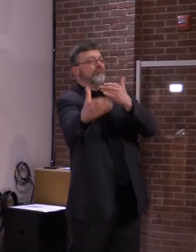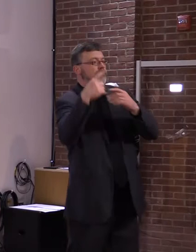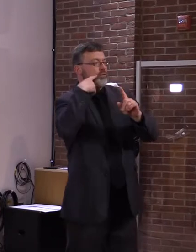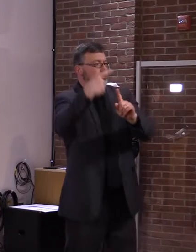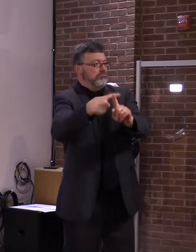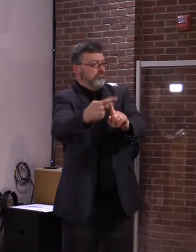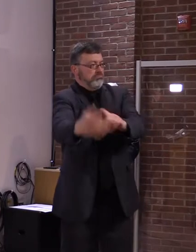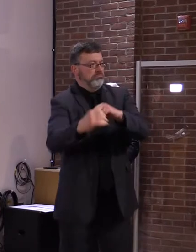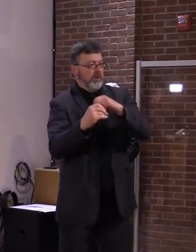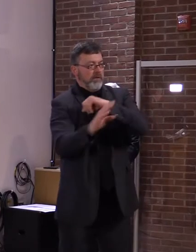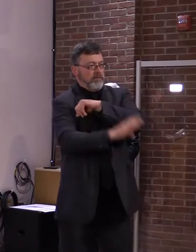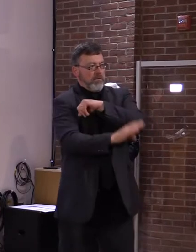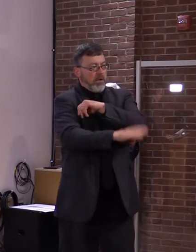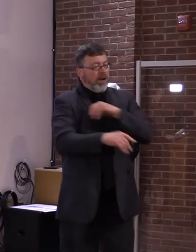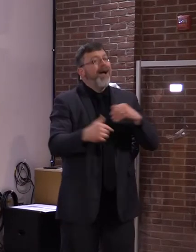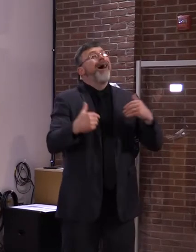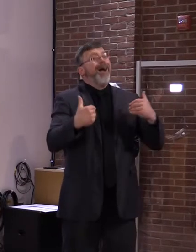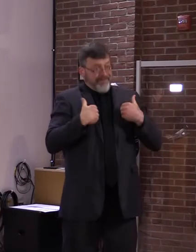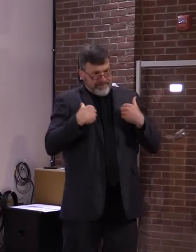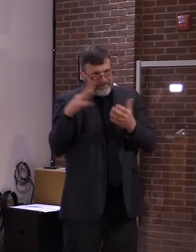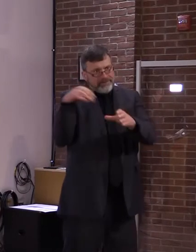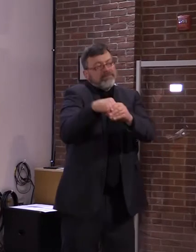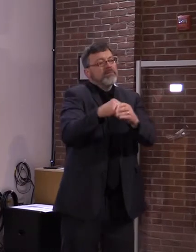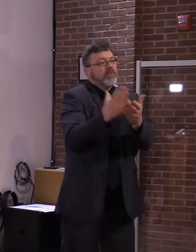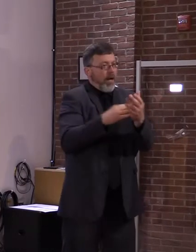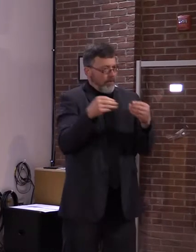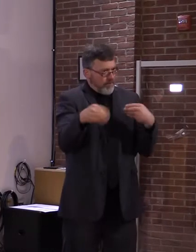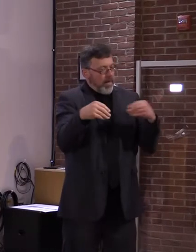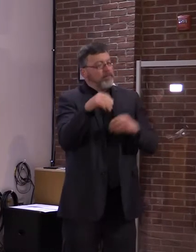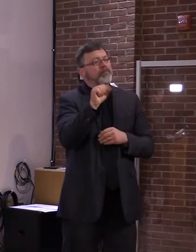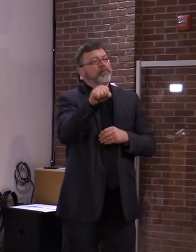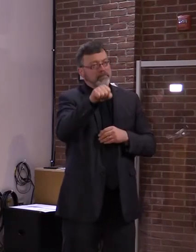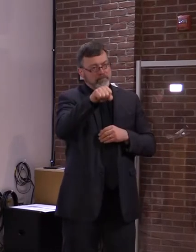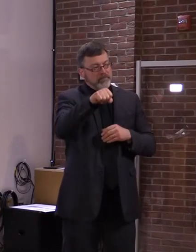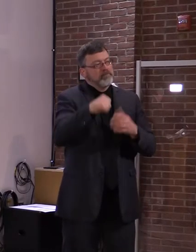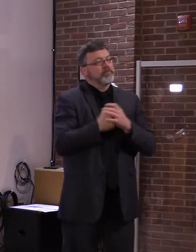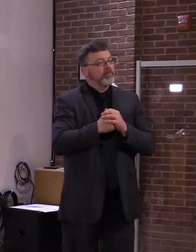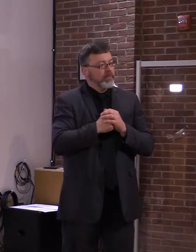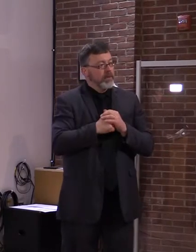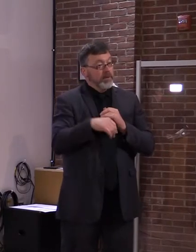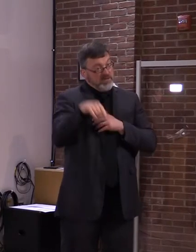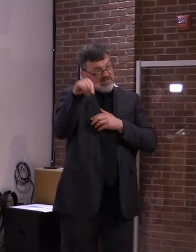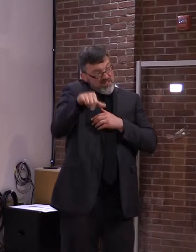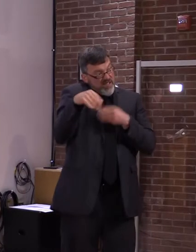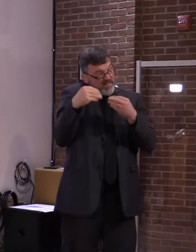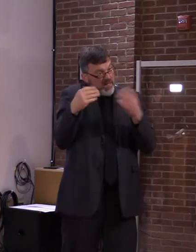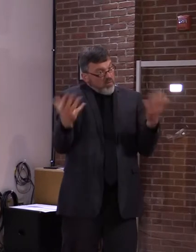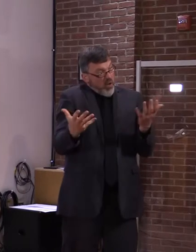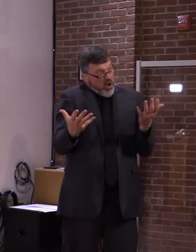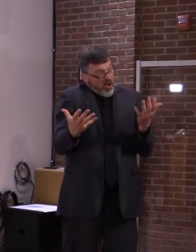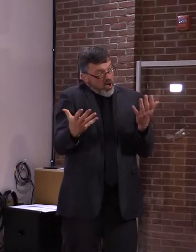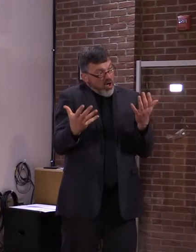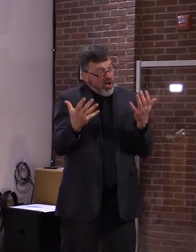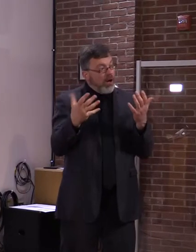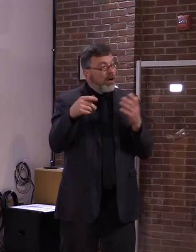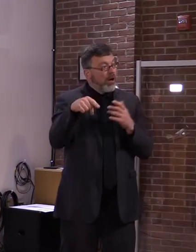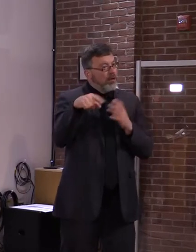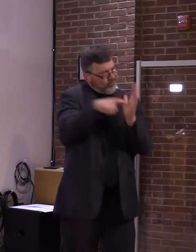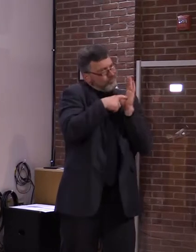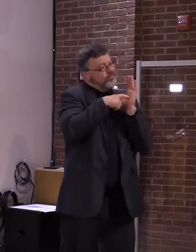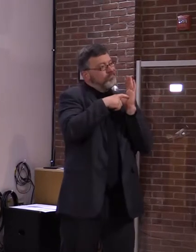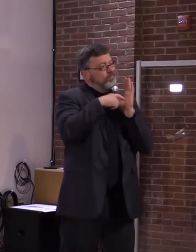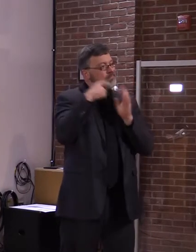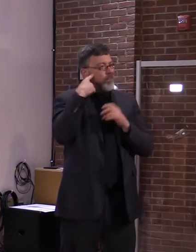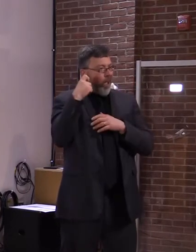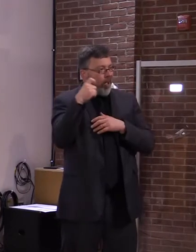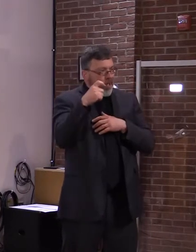student attendance to include remote learning days. This flexibility was necessary to navigate changes in conditions for the virus